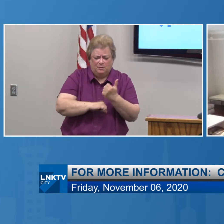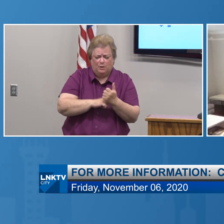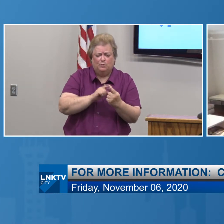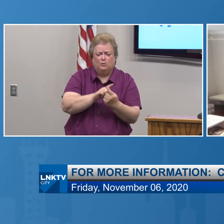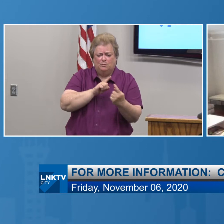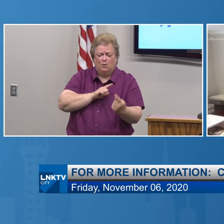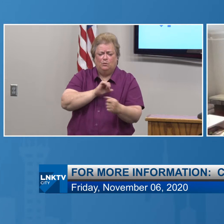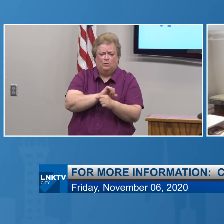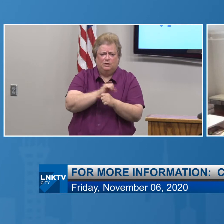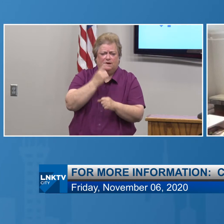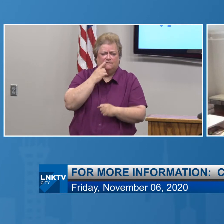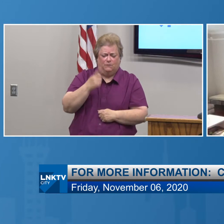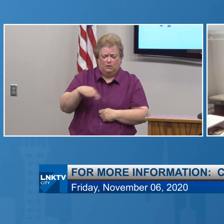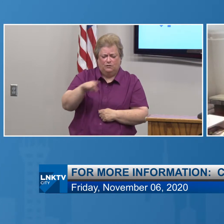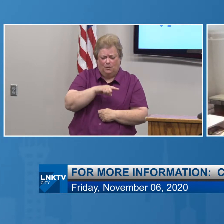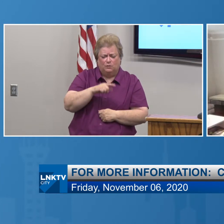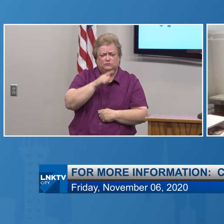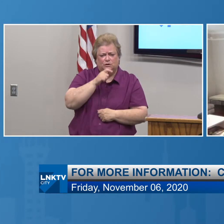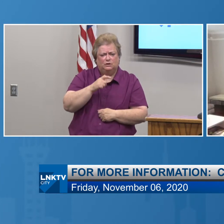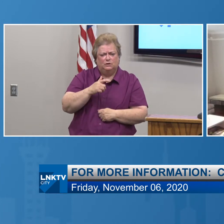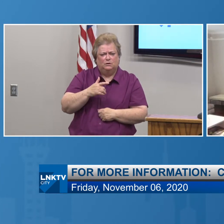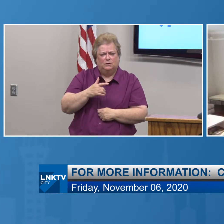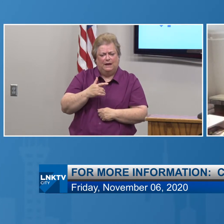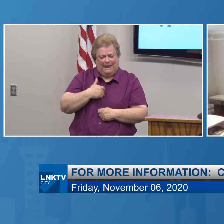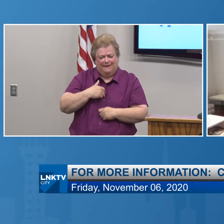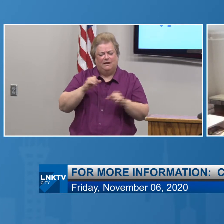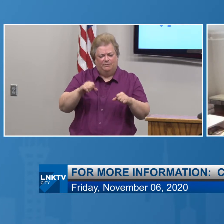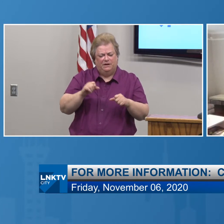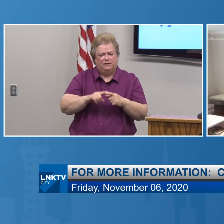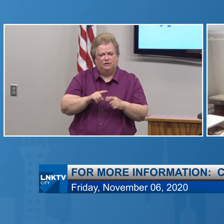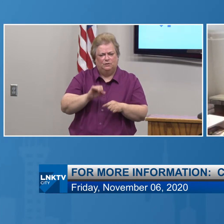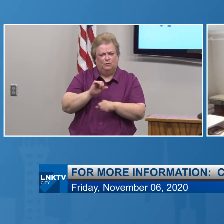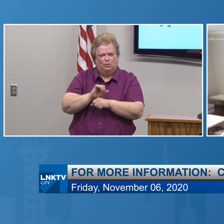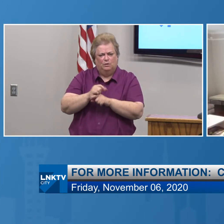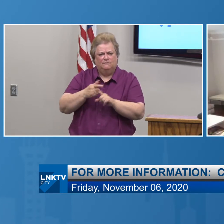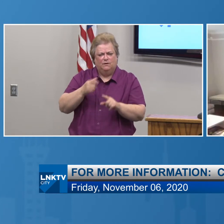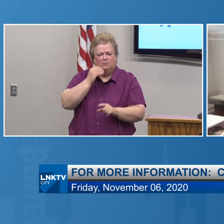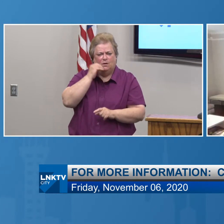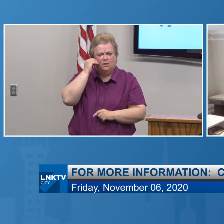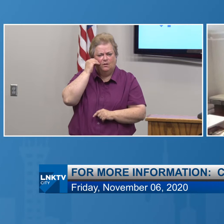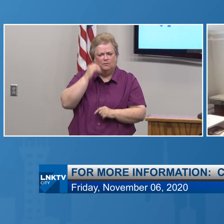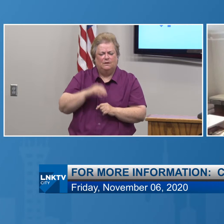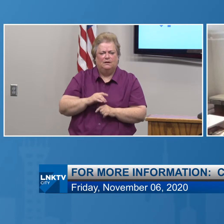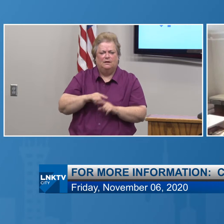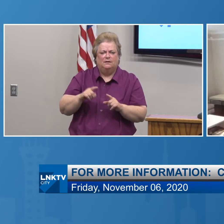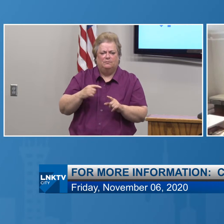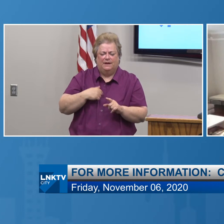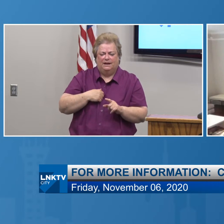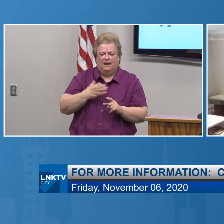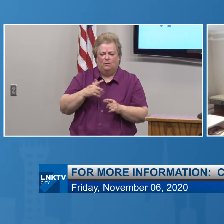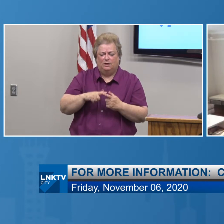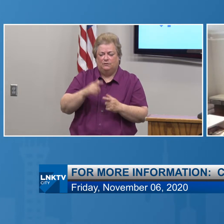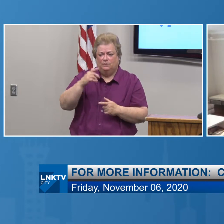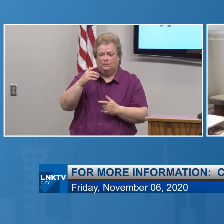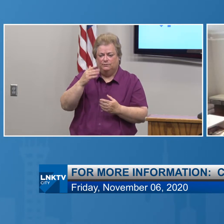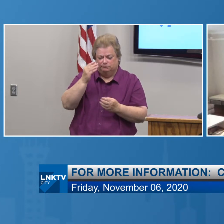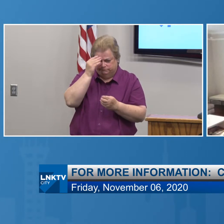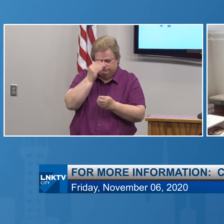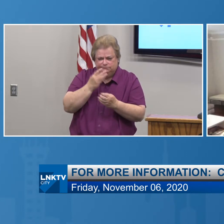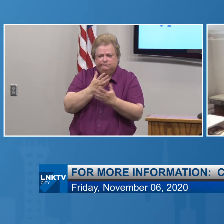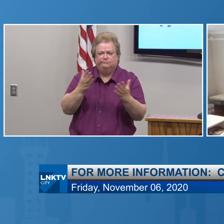those employees who have the ability to do that. But I guess I just want to here acknowledge the incredible city team.